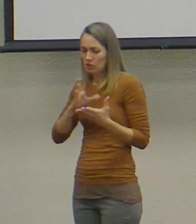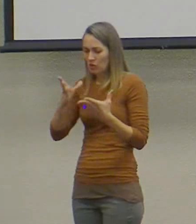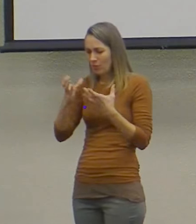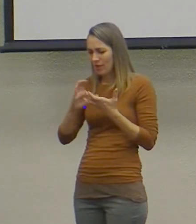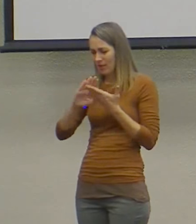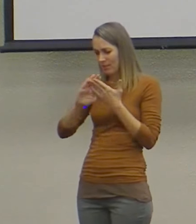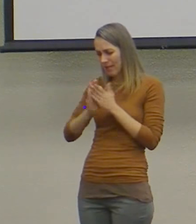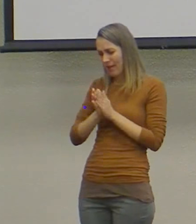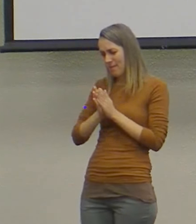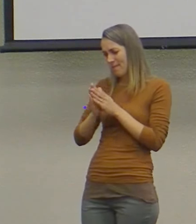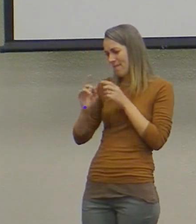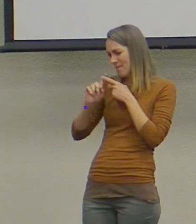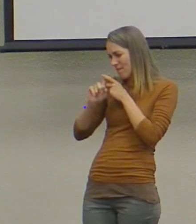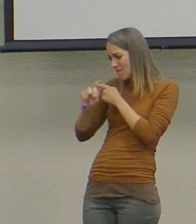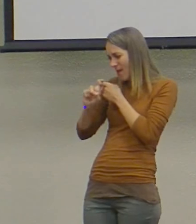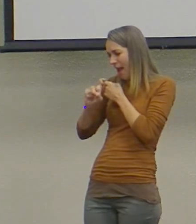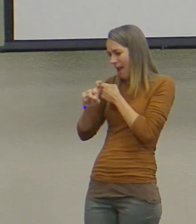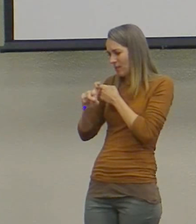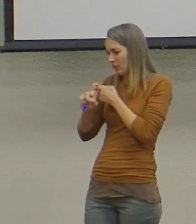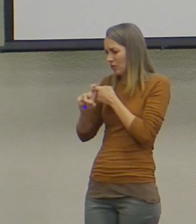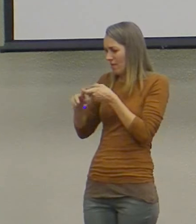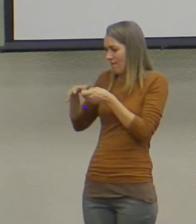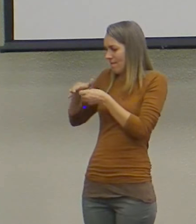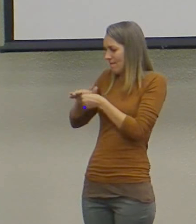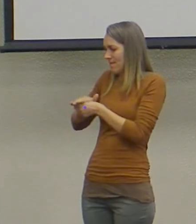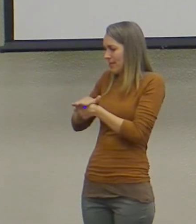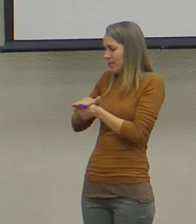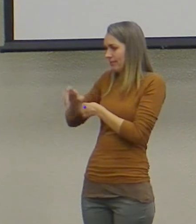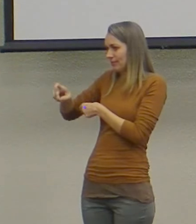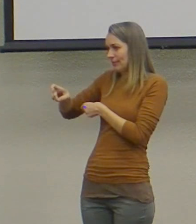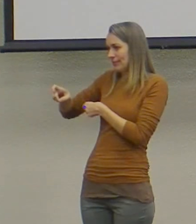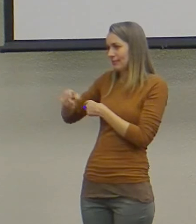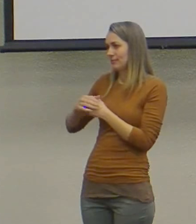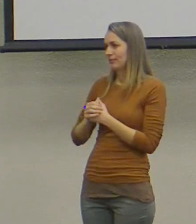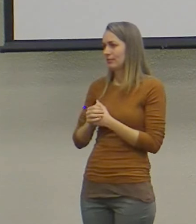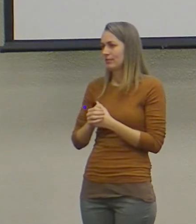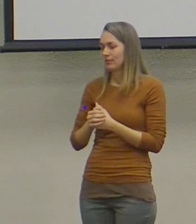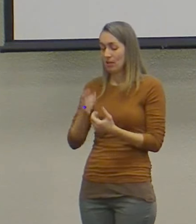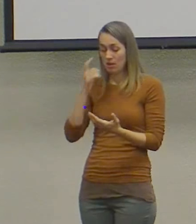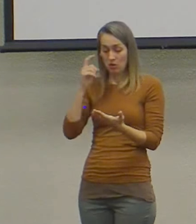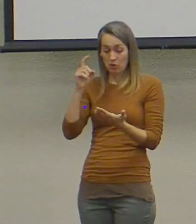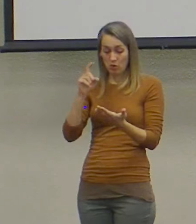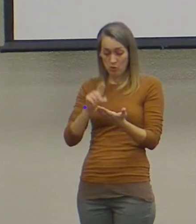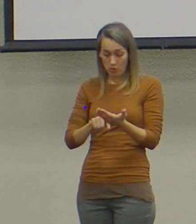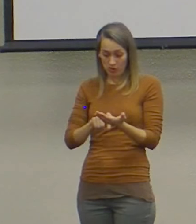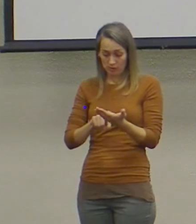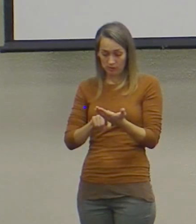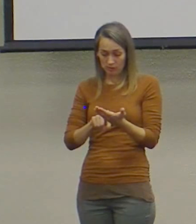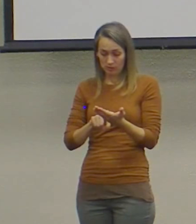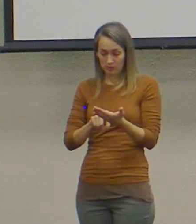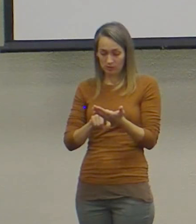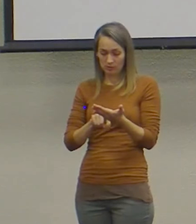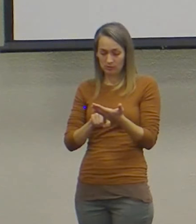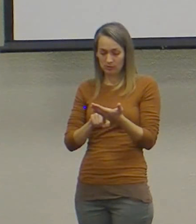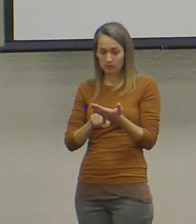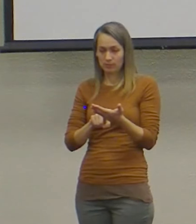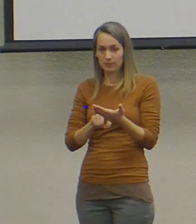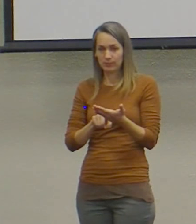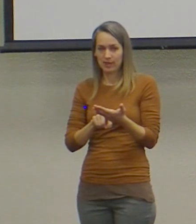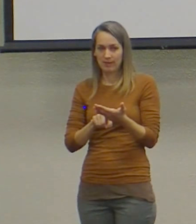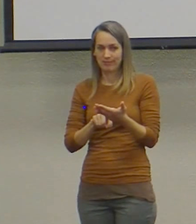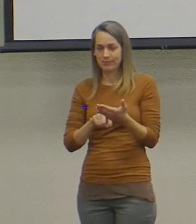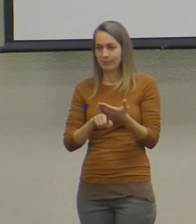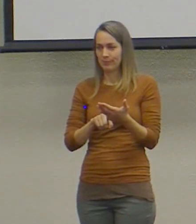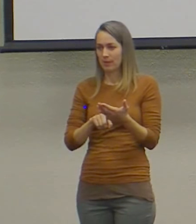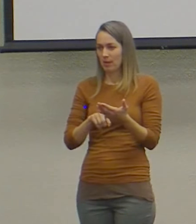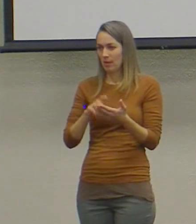friend, to fill a need. But I want you to notice as we begin with the text that Brian read us this